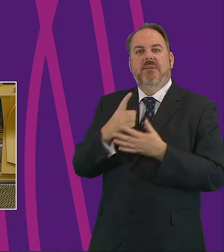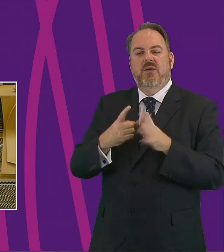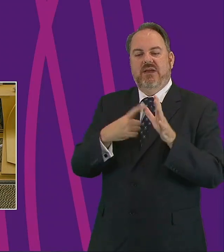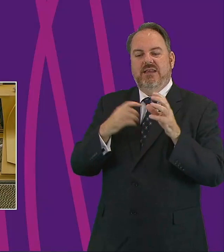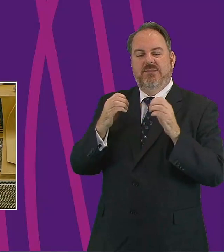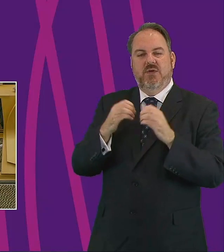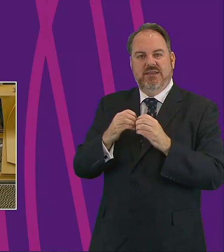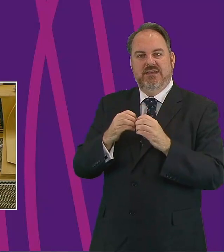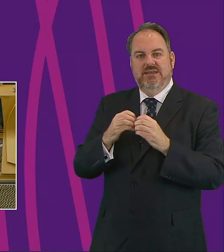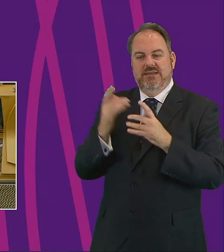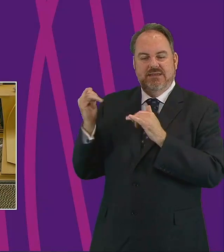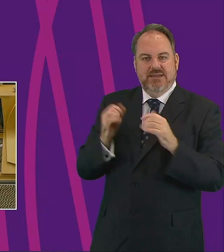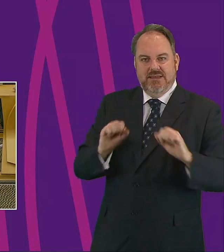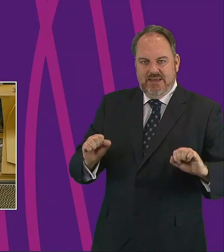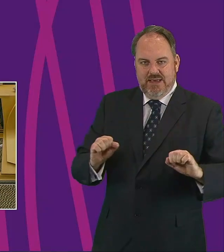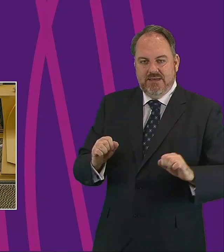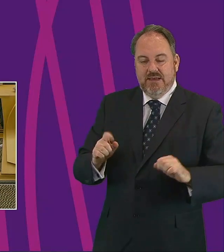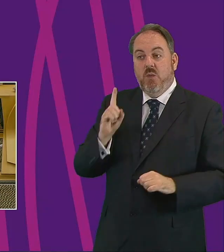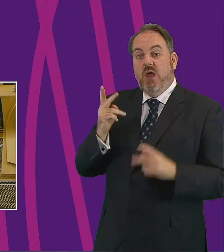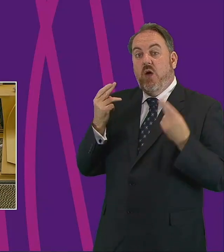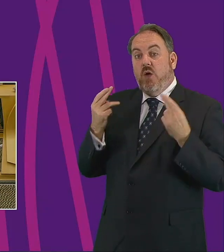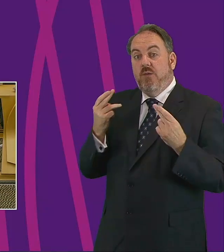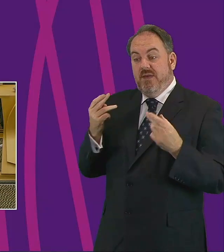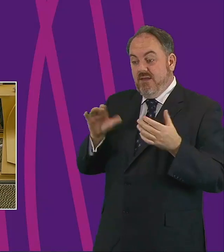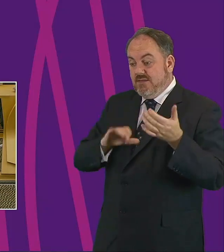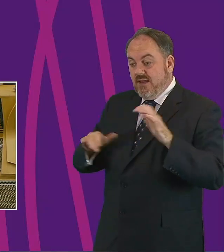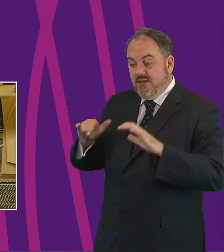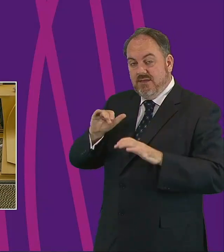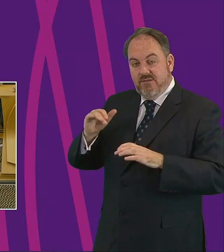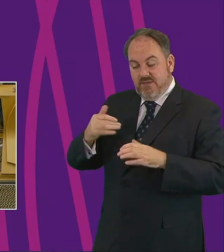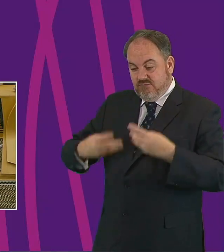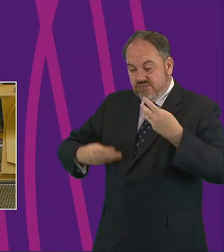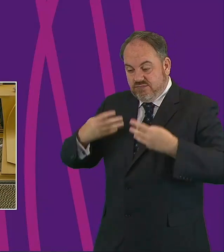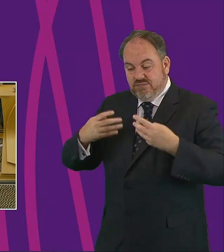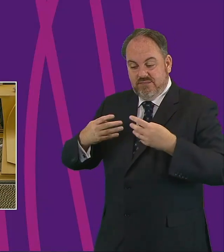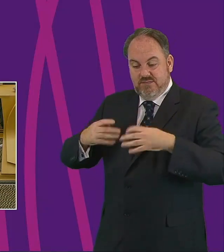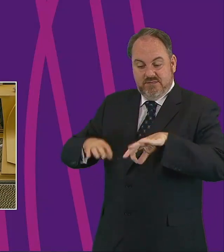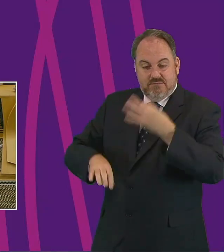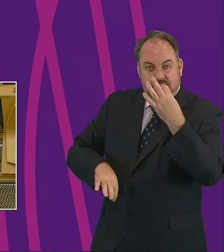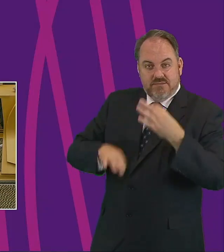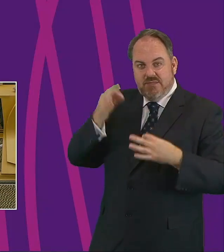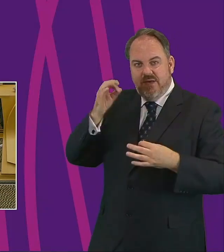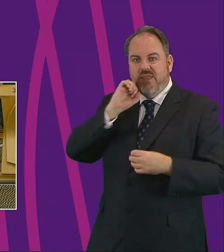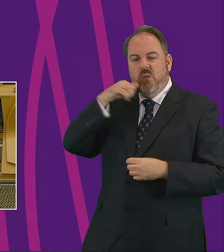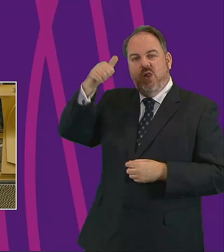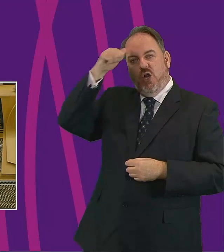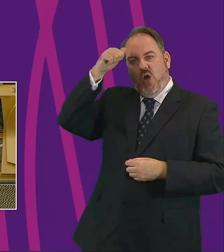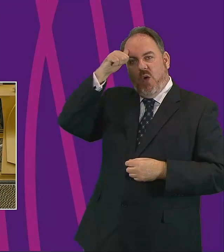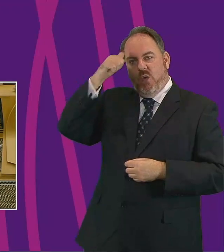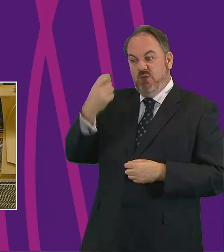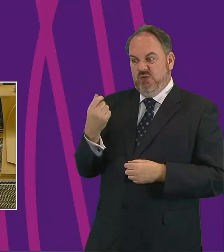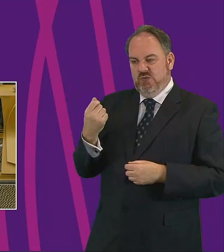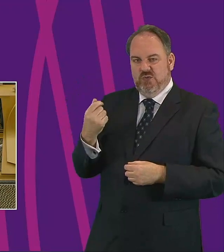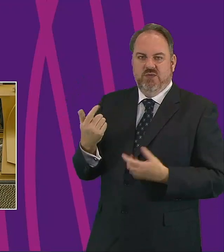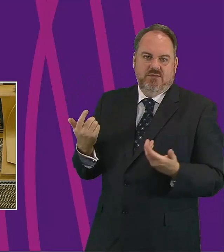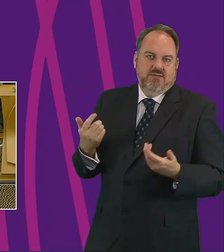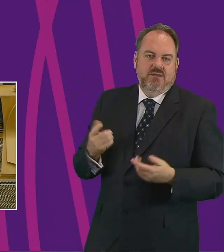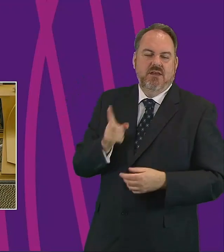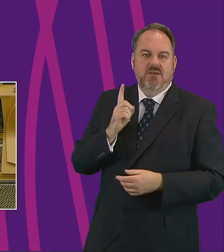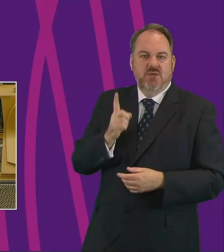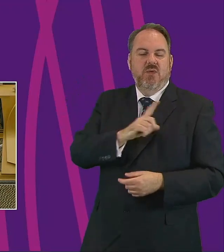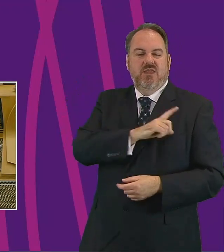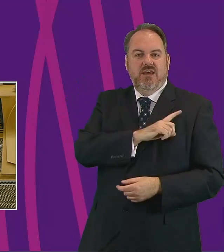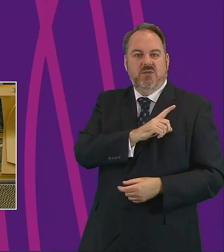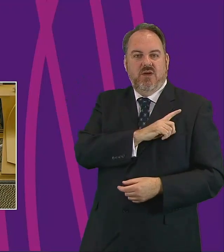science will develop over the weeks and months to come, but we don't yet know that. And of course, one of the developments we saw